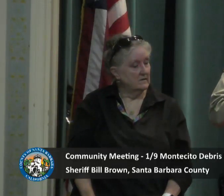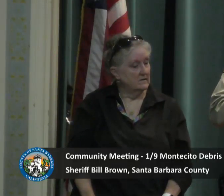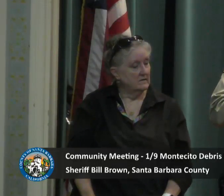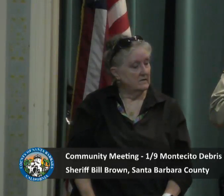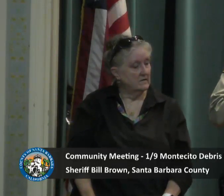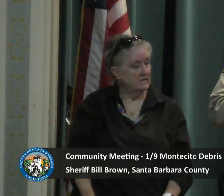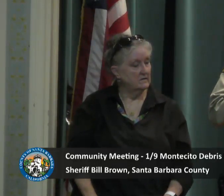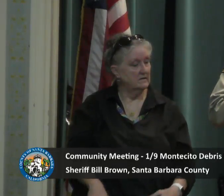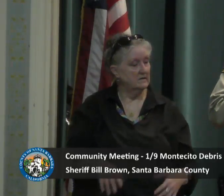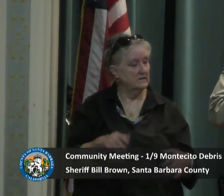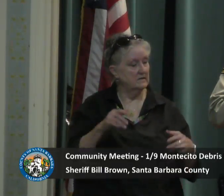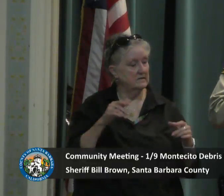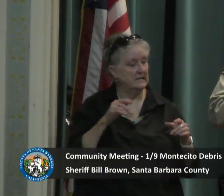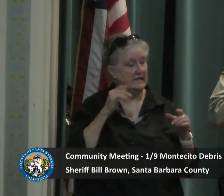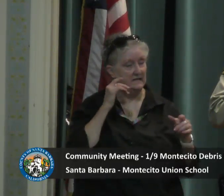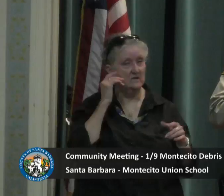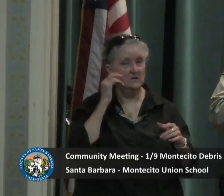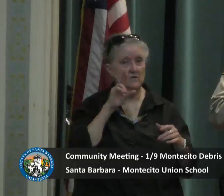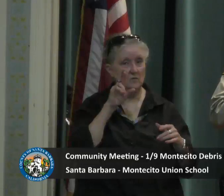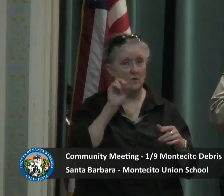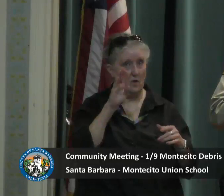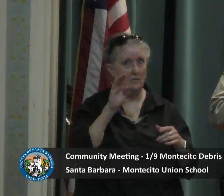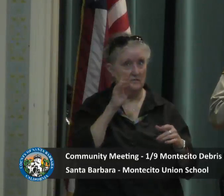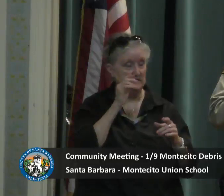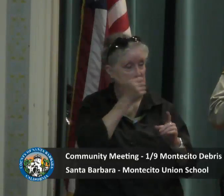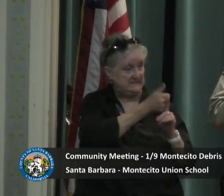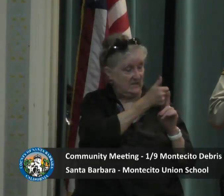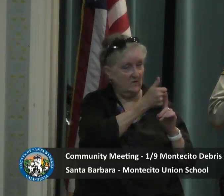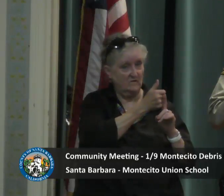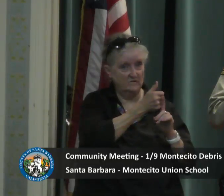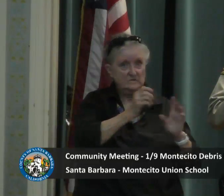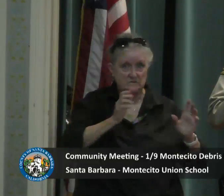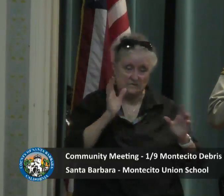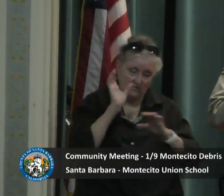had Rob Lewin not been as